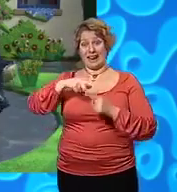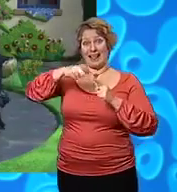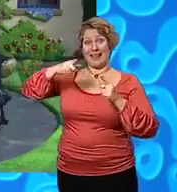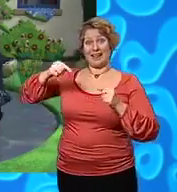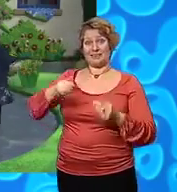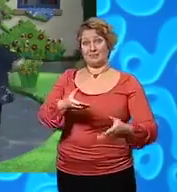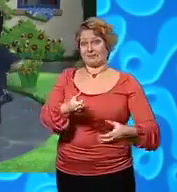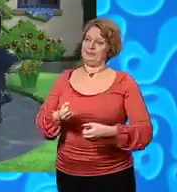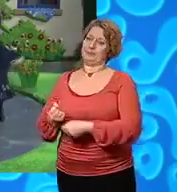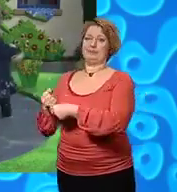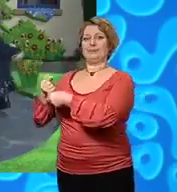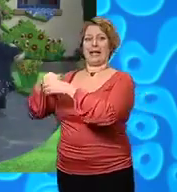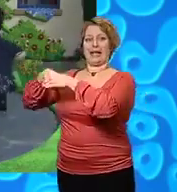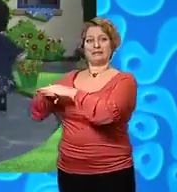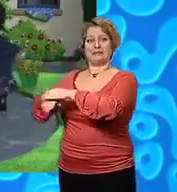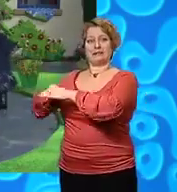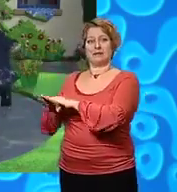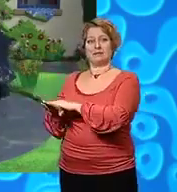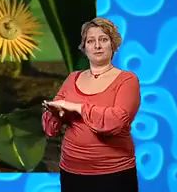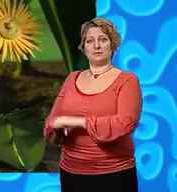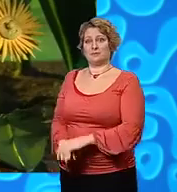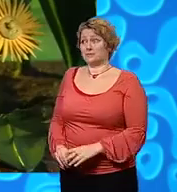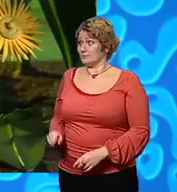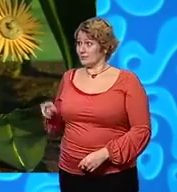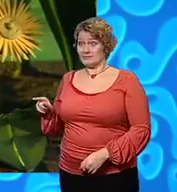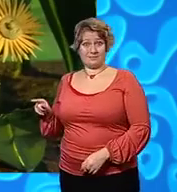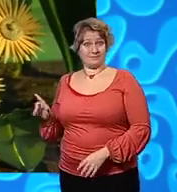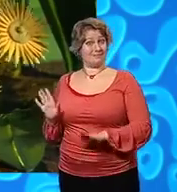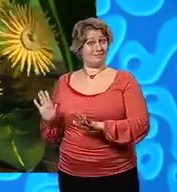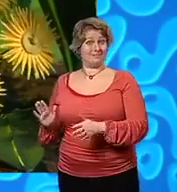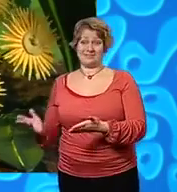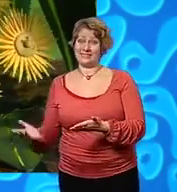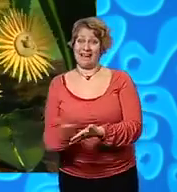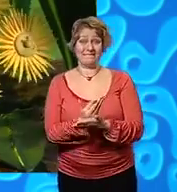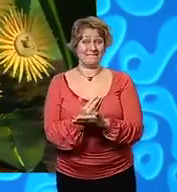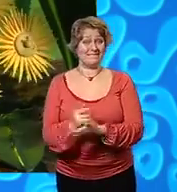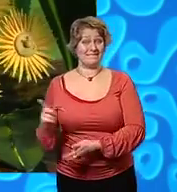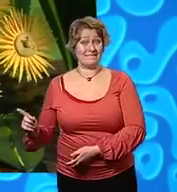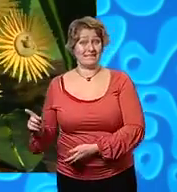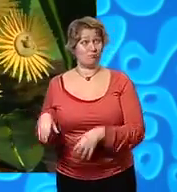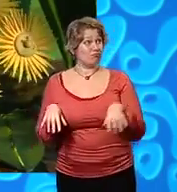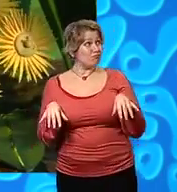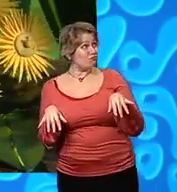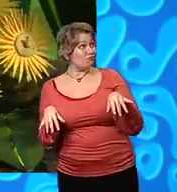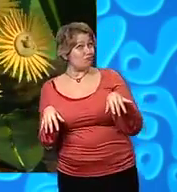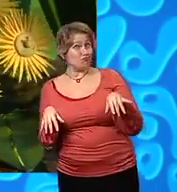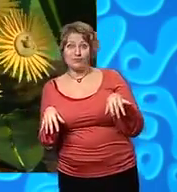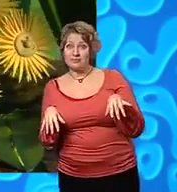she took them indoors. The dandelions were left safe and sound in the flower bed.